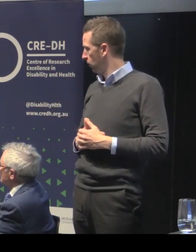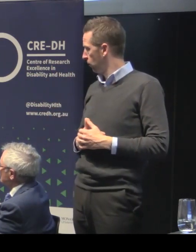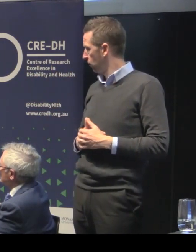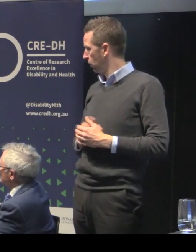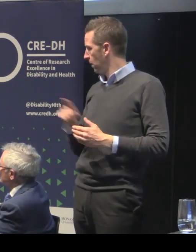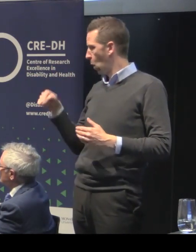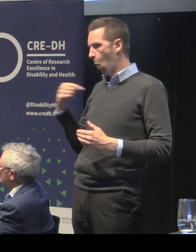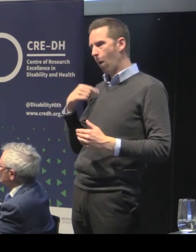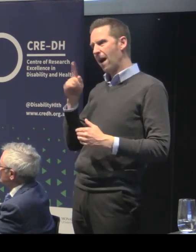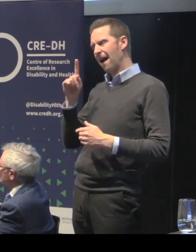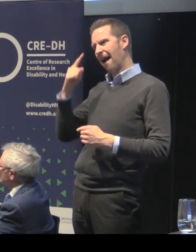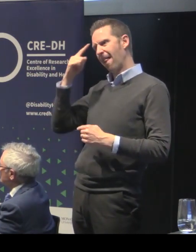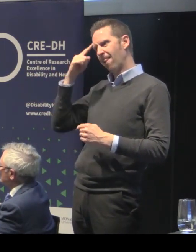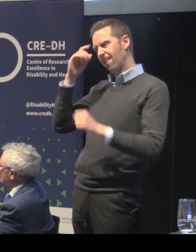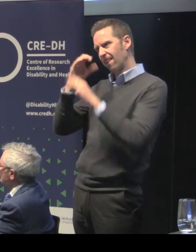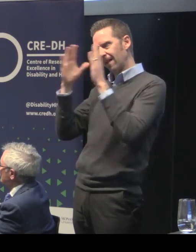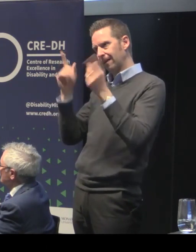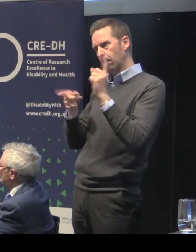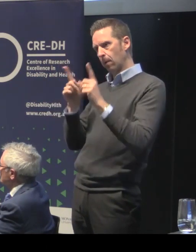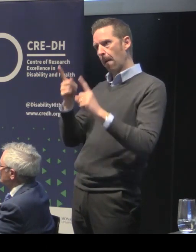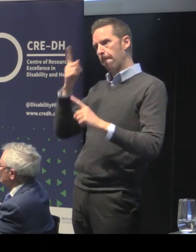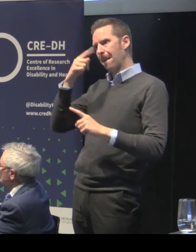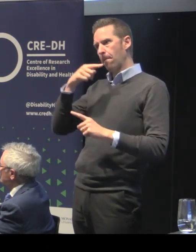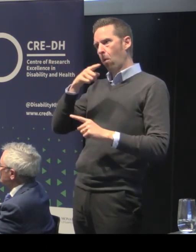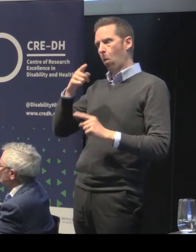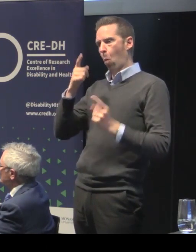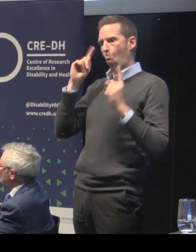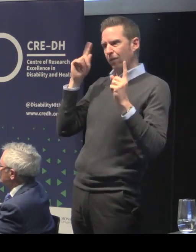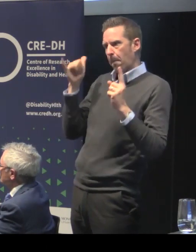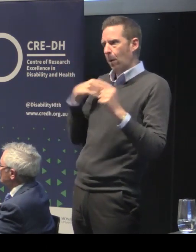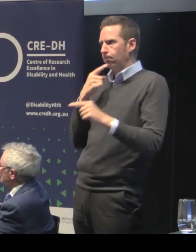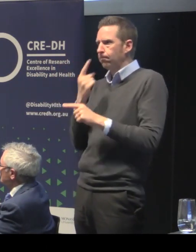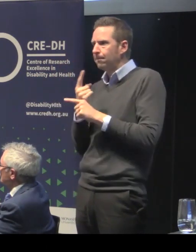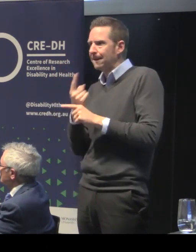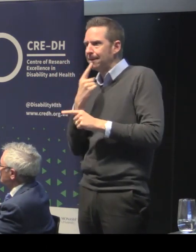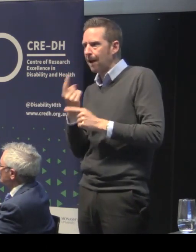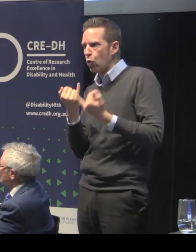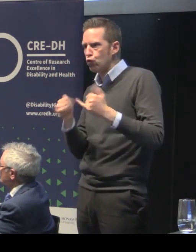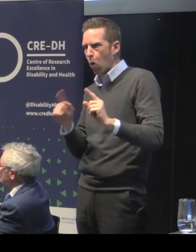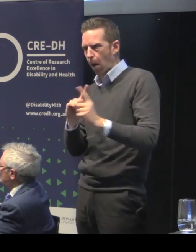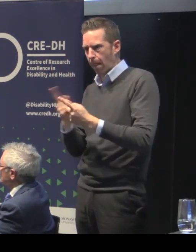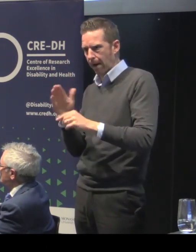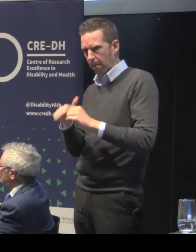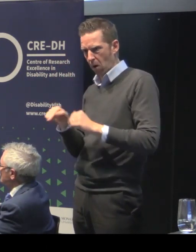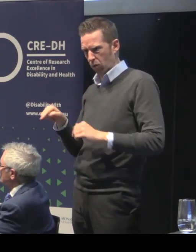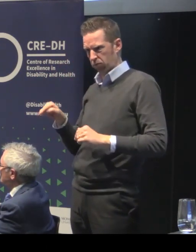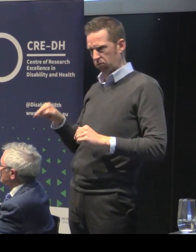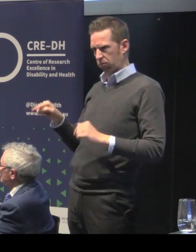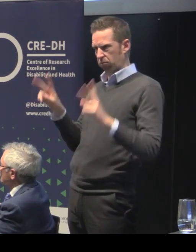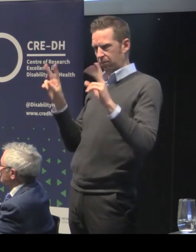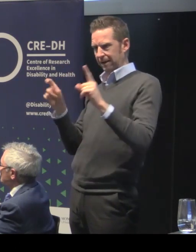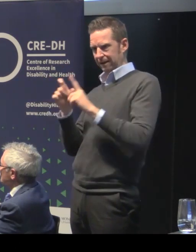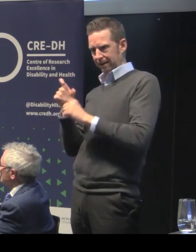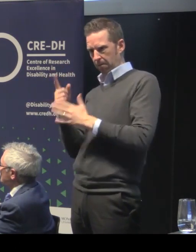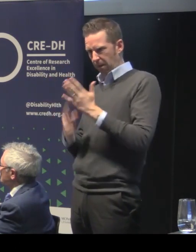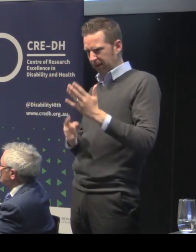that we're sort of saying the wrong thing around or something that's really not meant